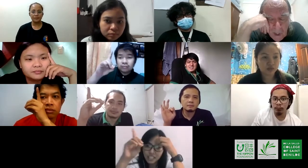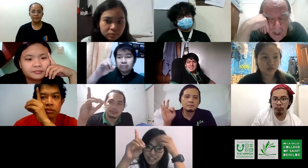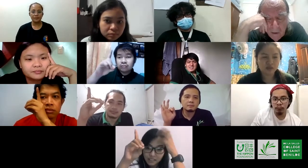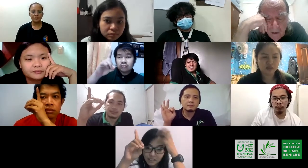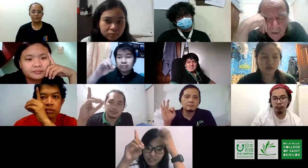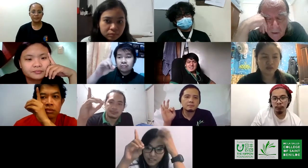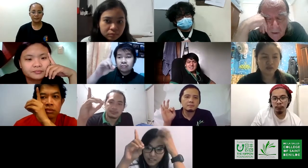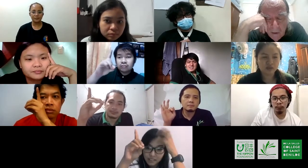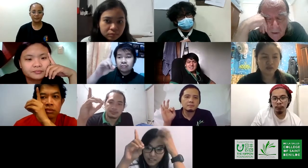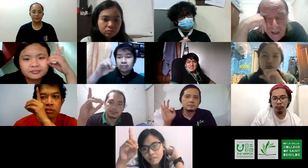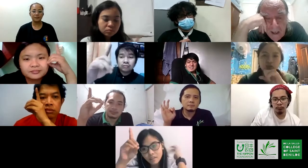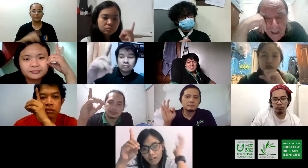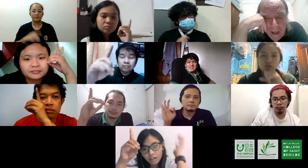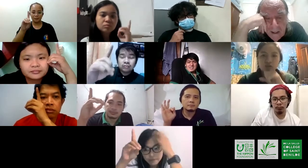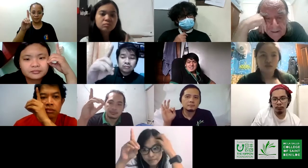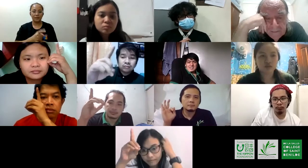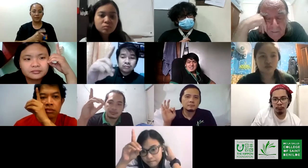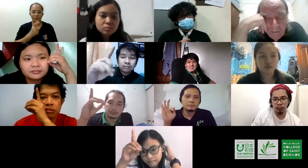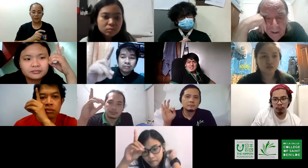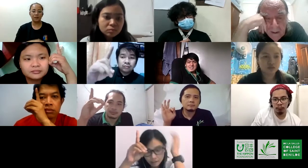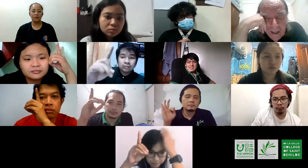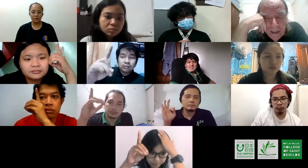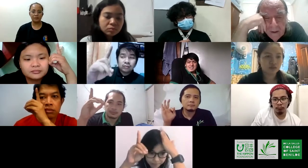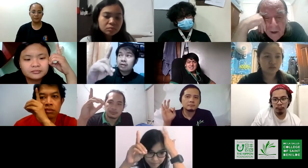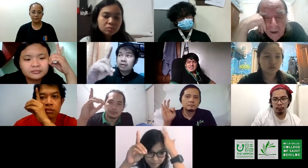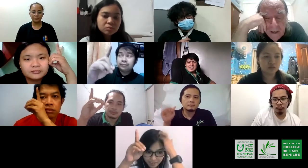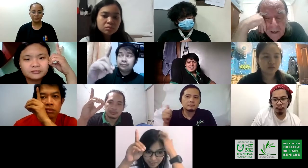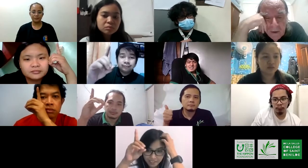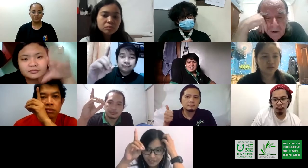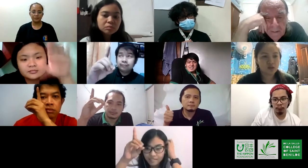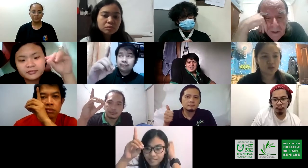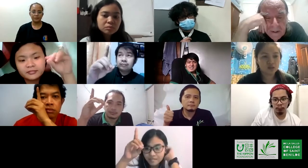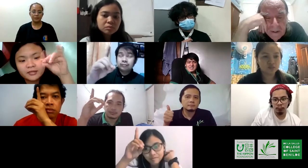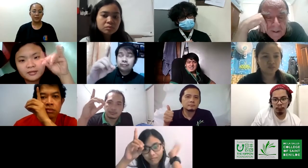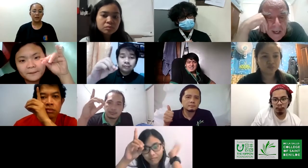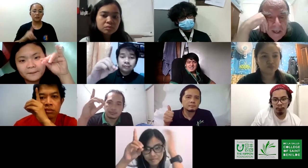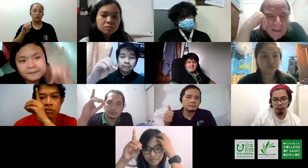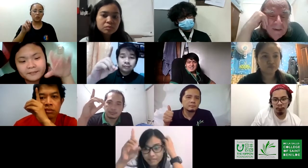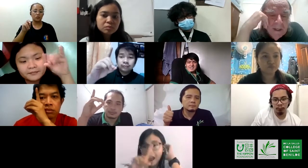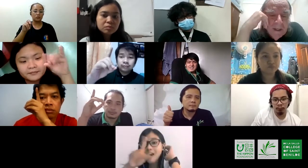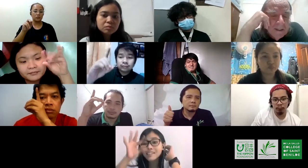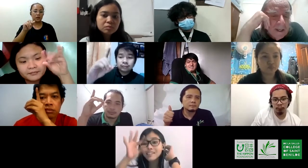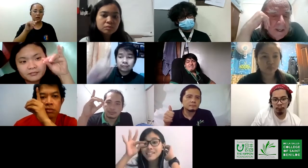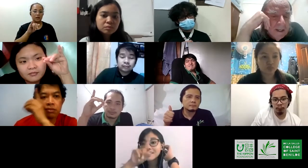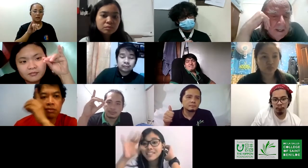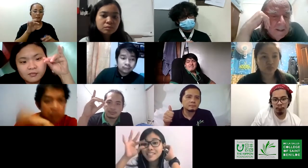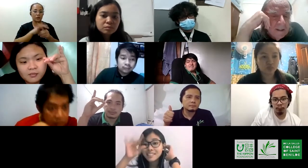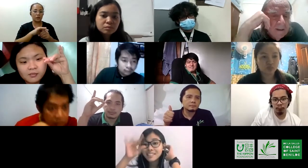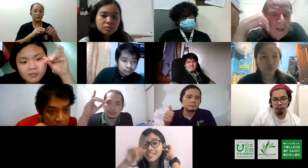B, sign language researchers, C, teachers of sign languages in Vietnam, D, all of the above.